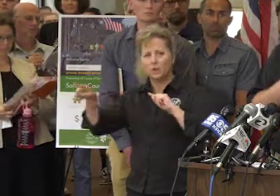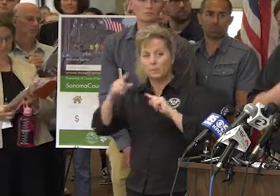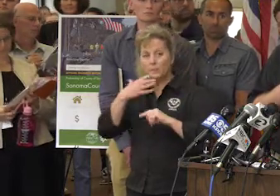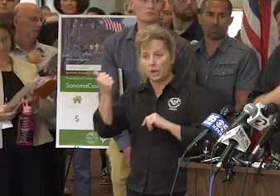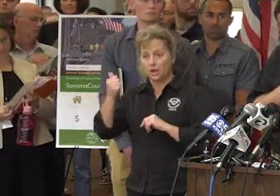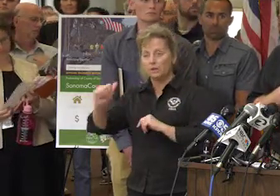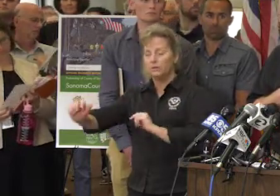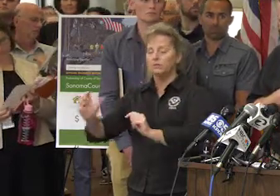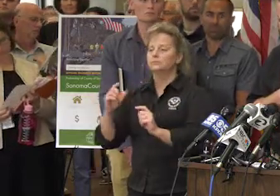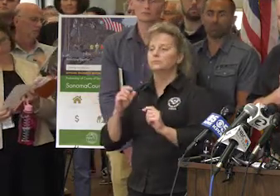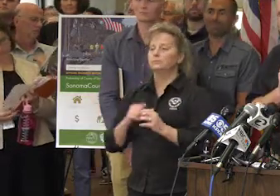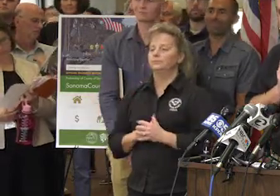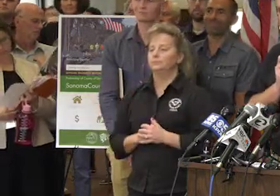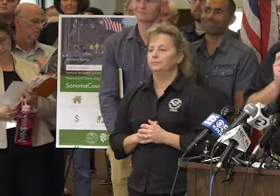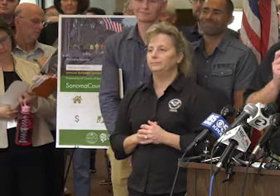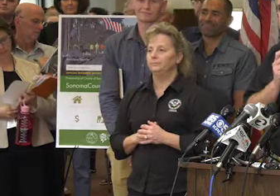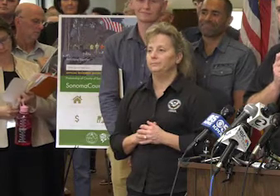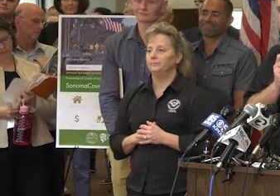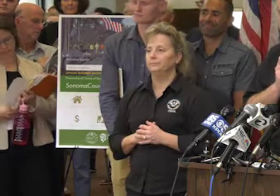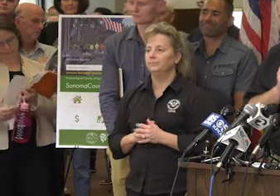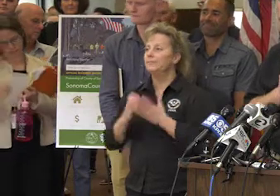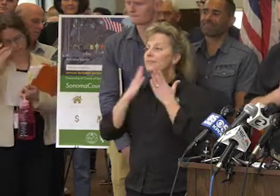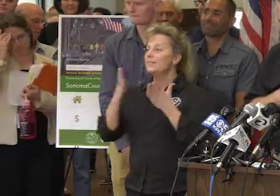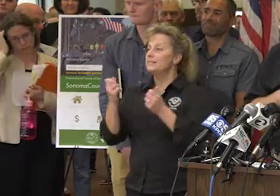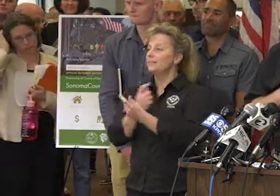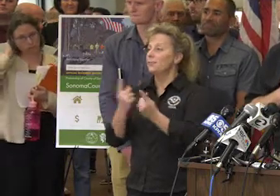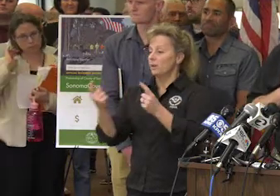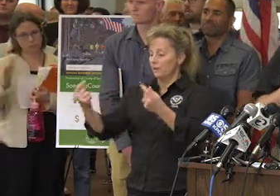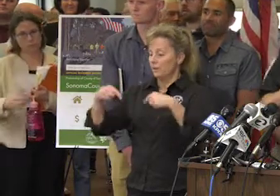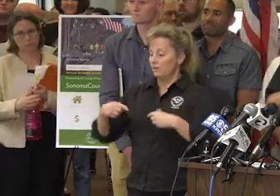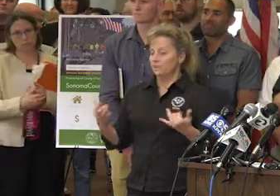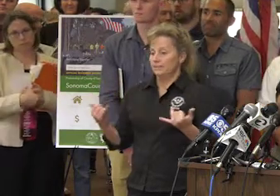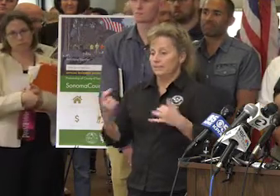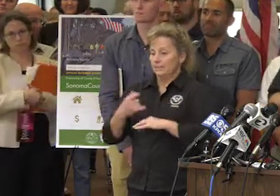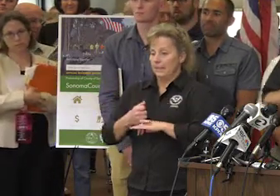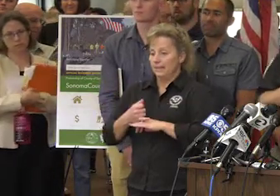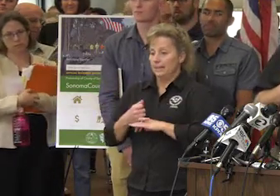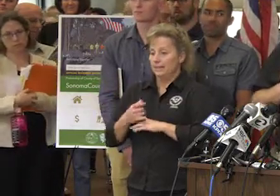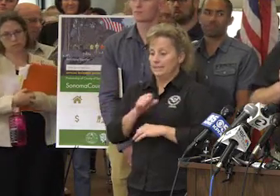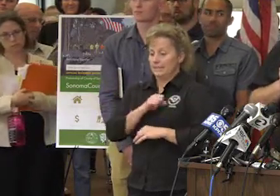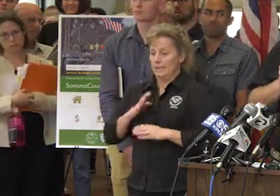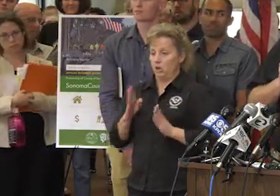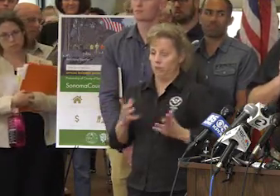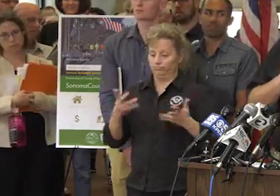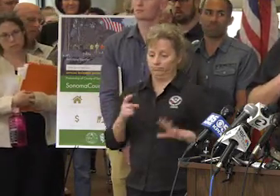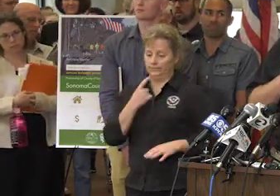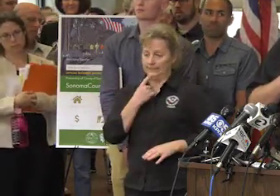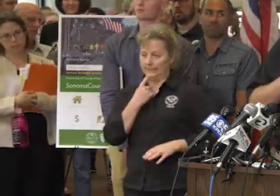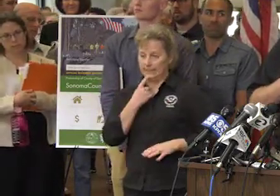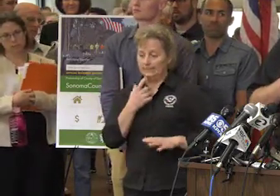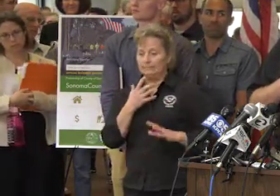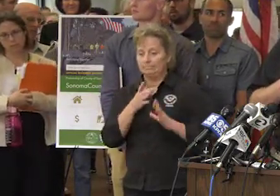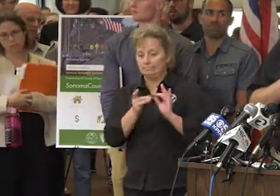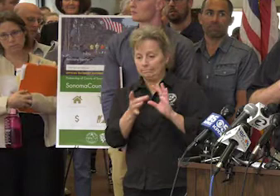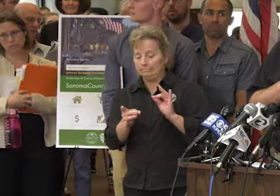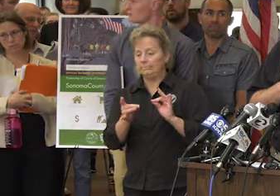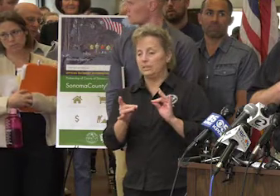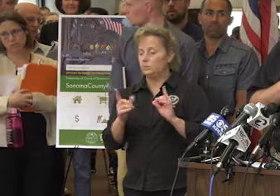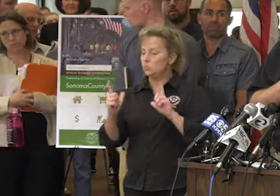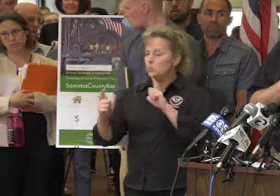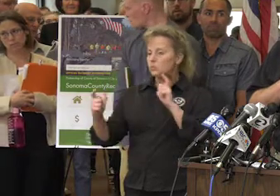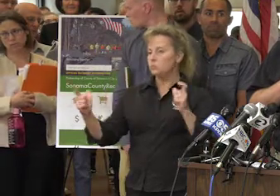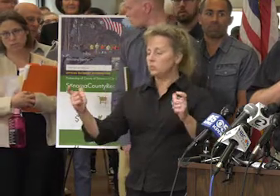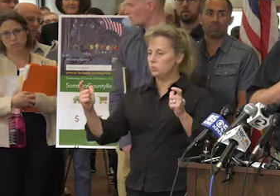Is that better? Loud and proud. All right. Well, thanks everybody for being here today. As the Senator said, this is a monumental undertaking that's in front of us.